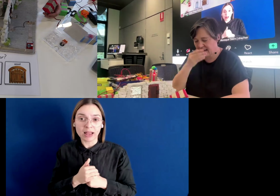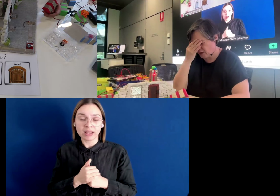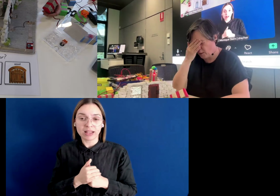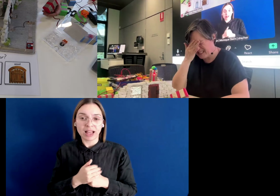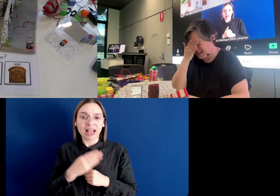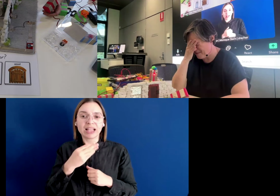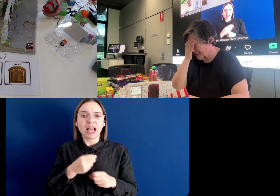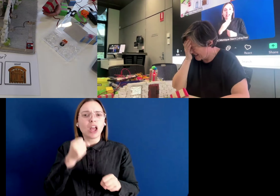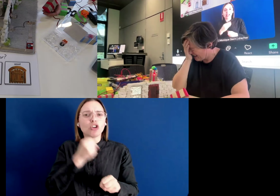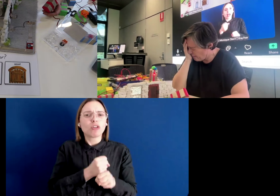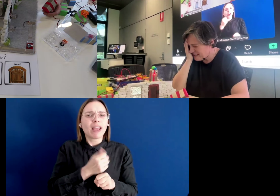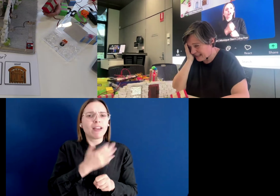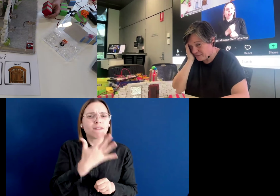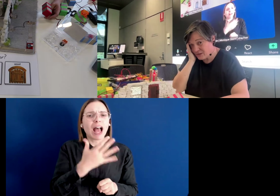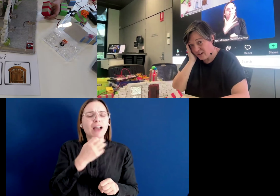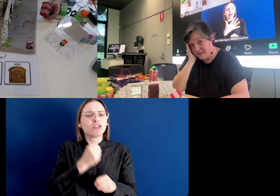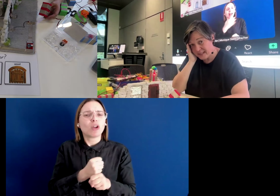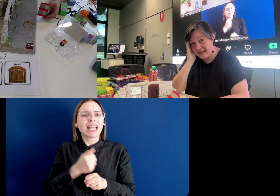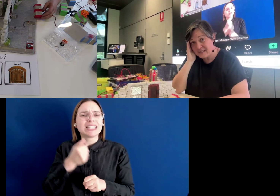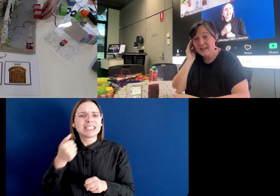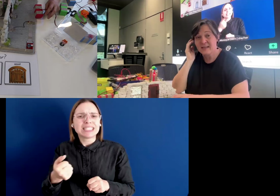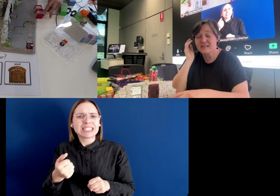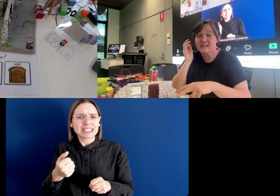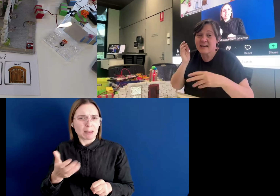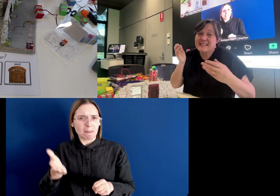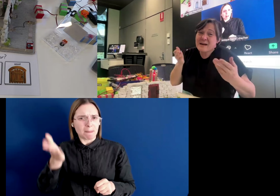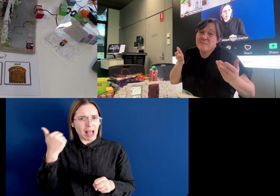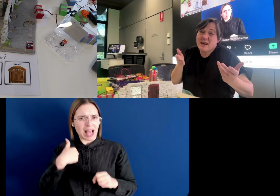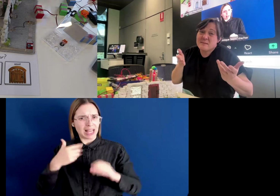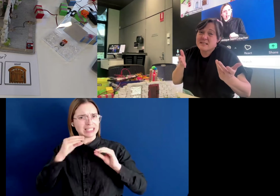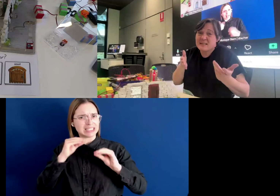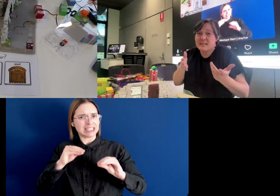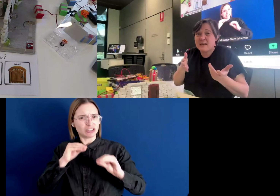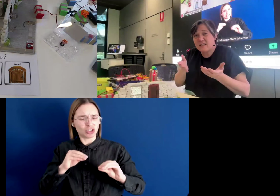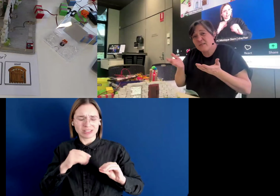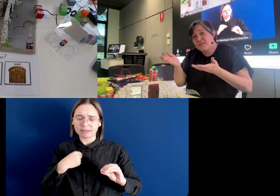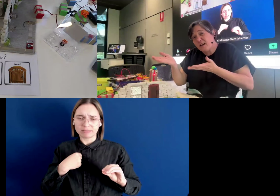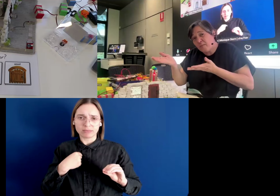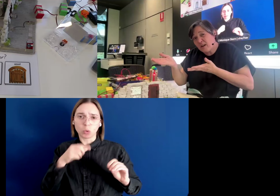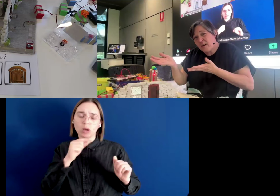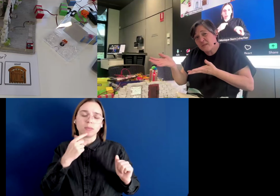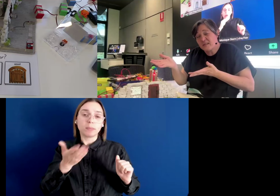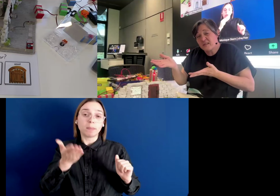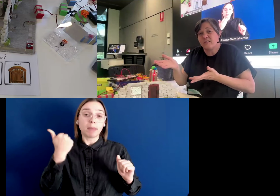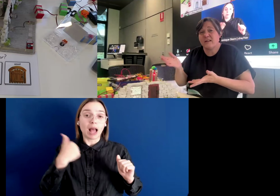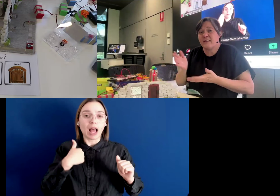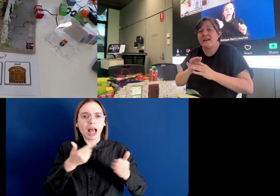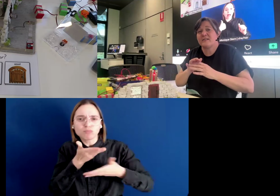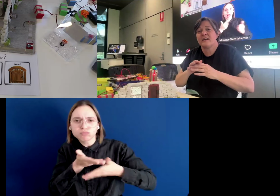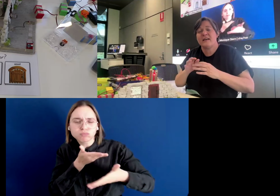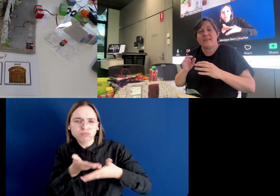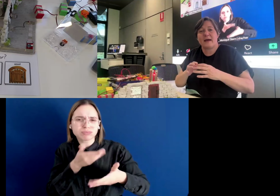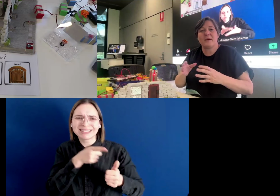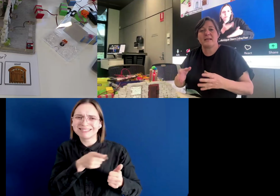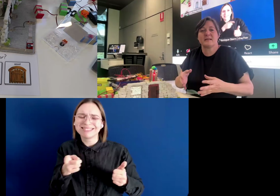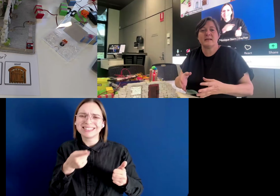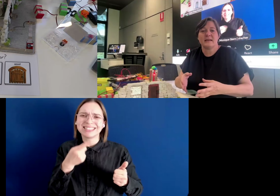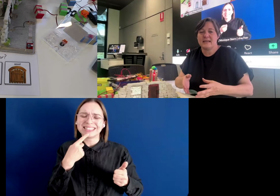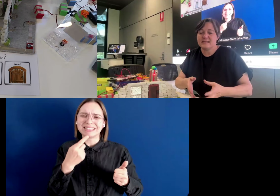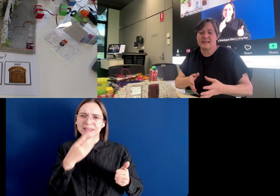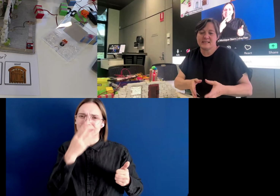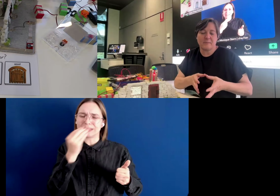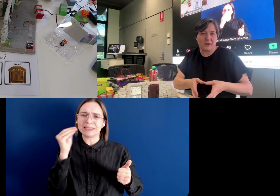tape, copper tape. Copper tape just drives me nuts because it's like sometimes it's conductive, sometimes it's not, and that